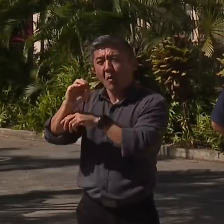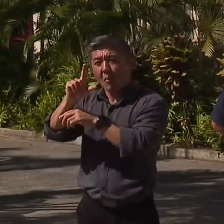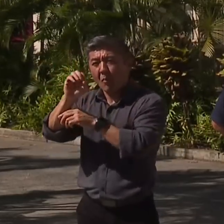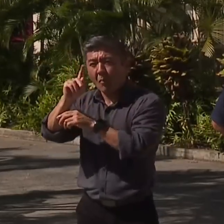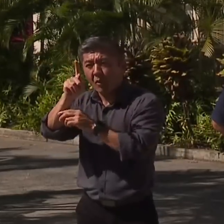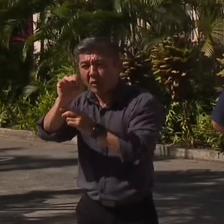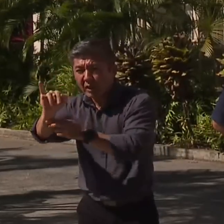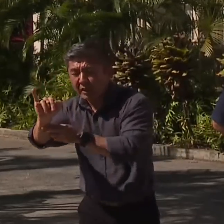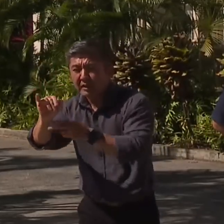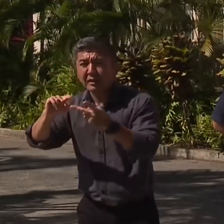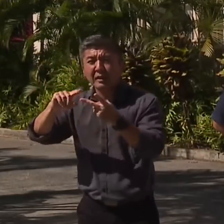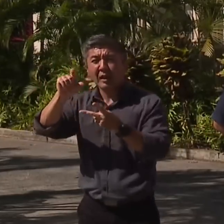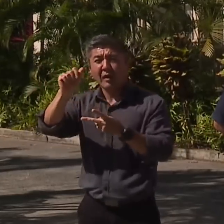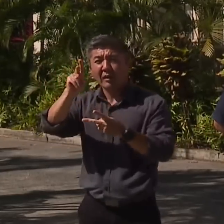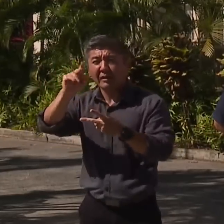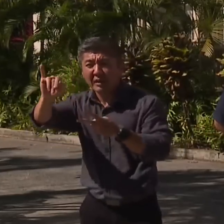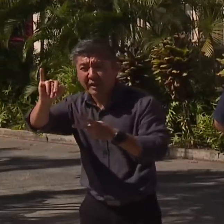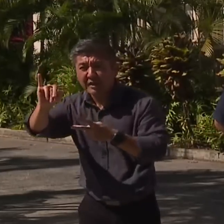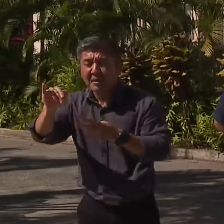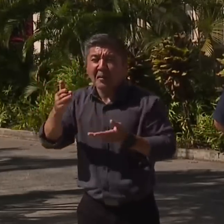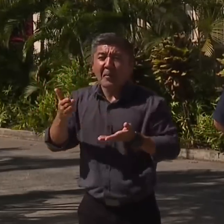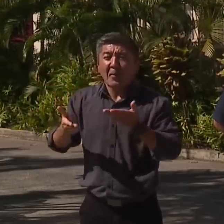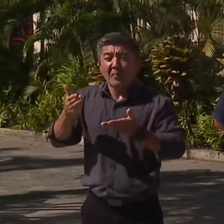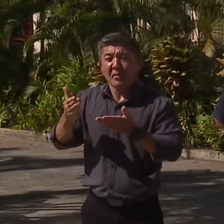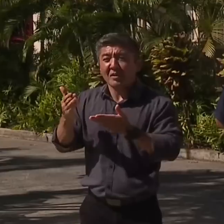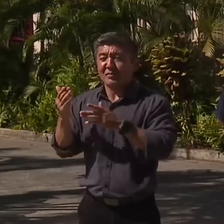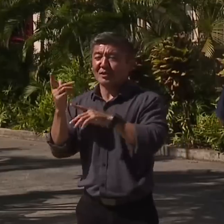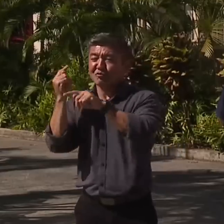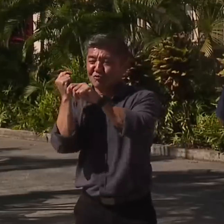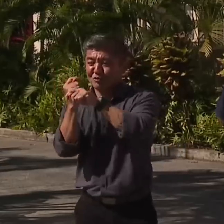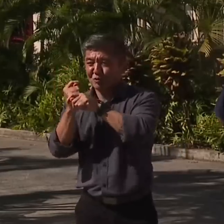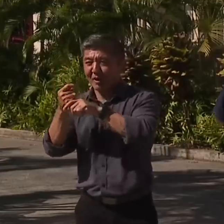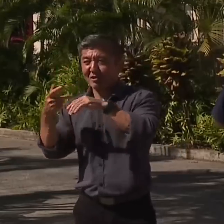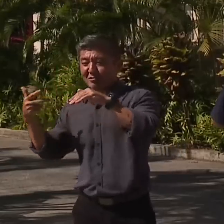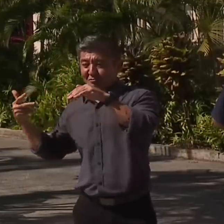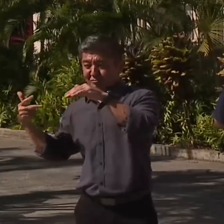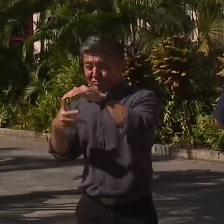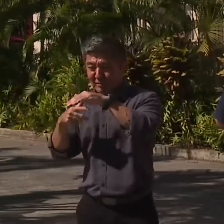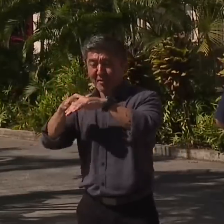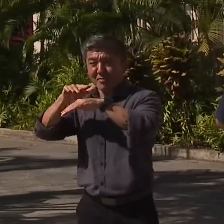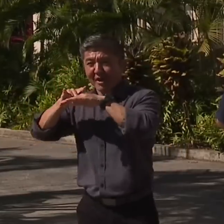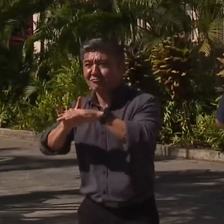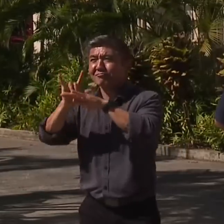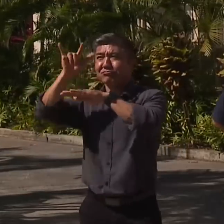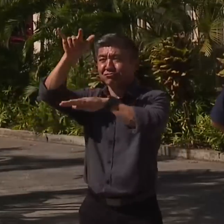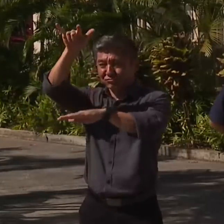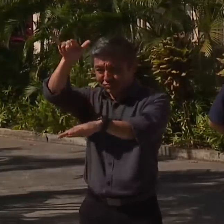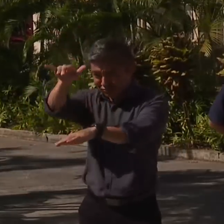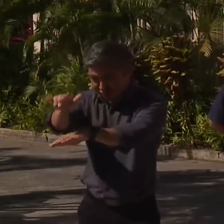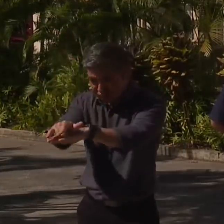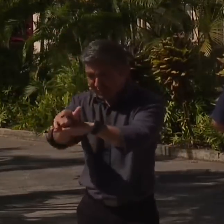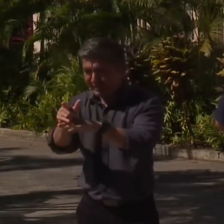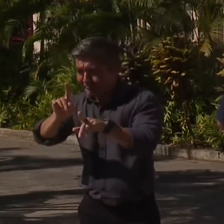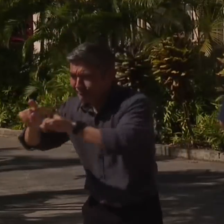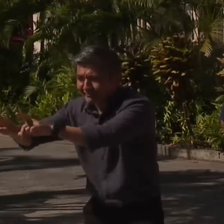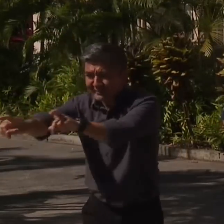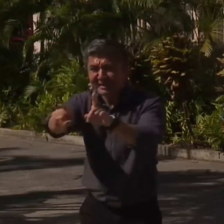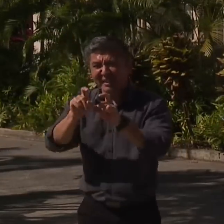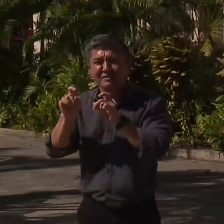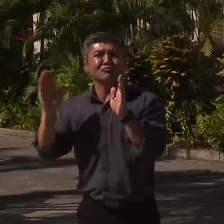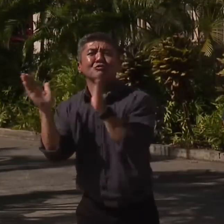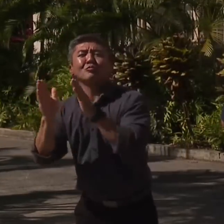our truck onto a plane and then flying in and taking it around those communities. So discussions have been